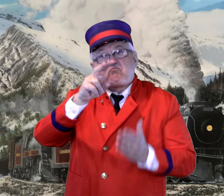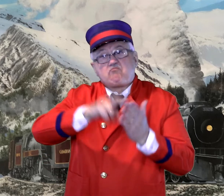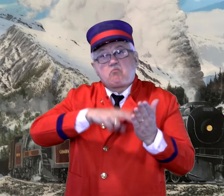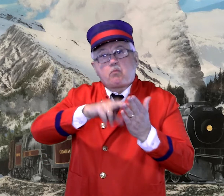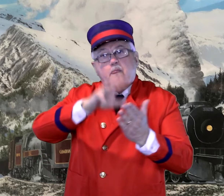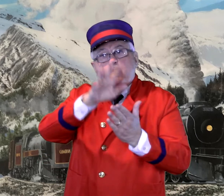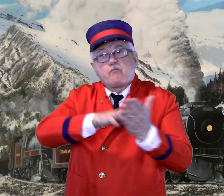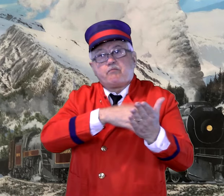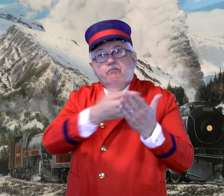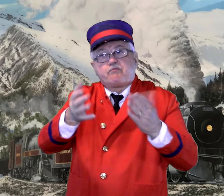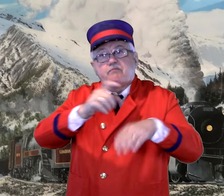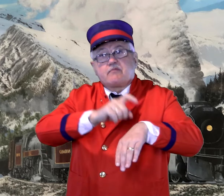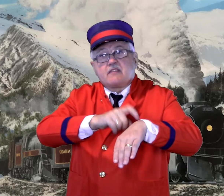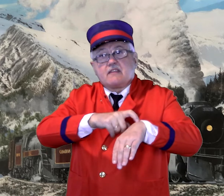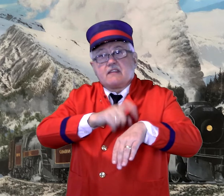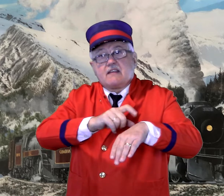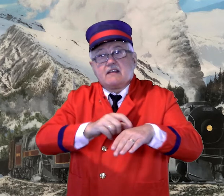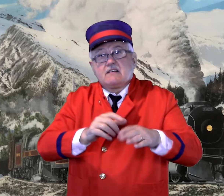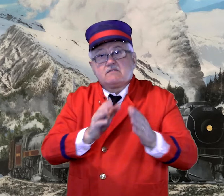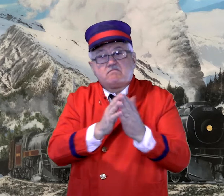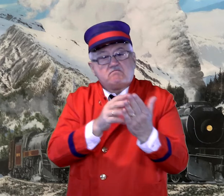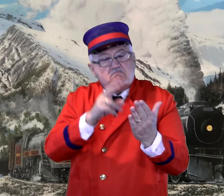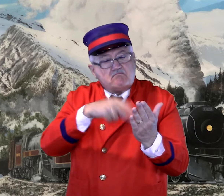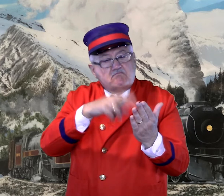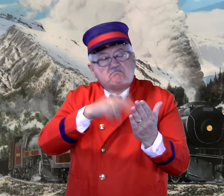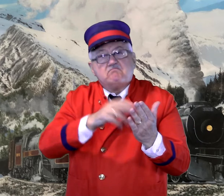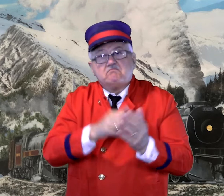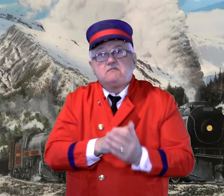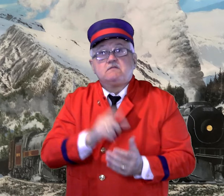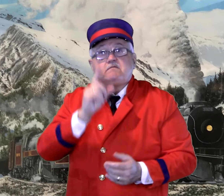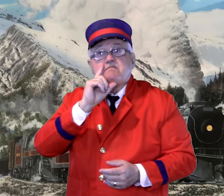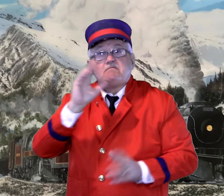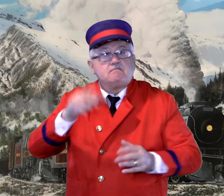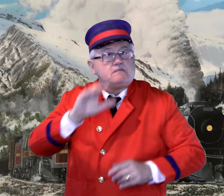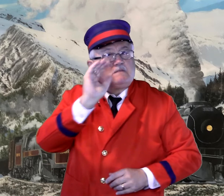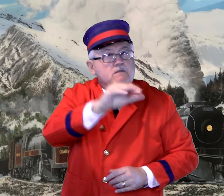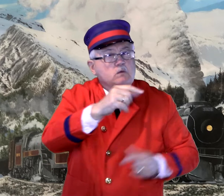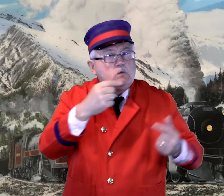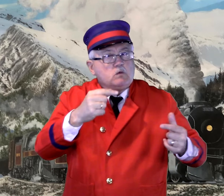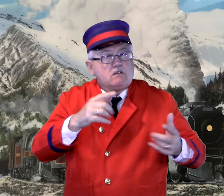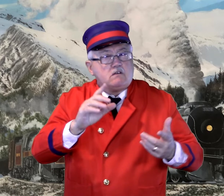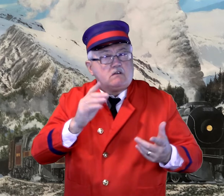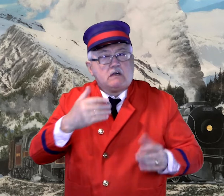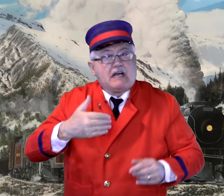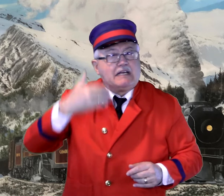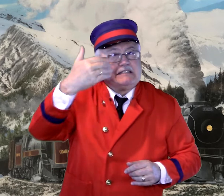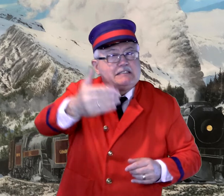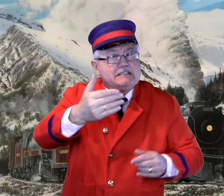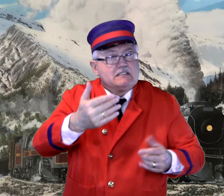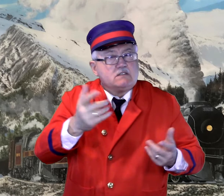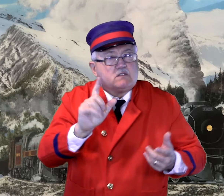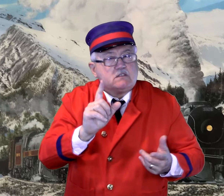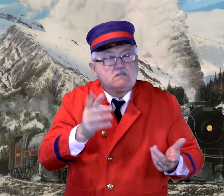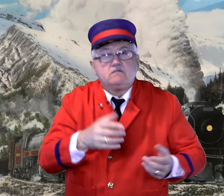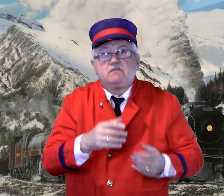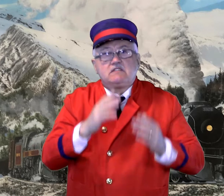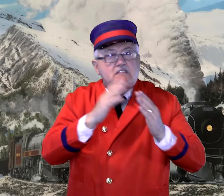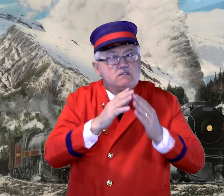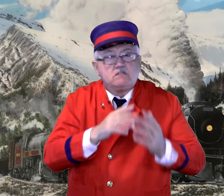quickly. One fellow passed time by looking at the train schedule. Other students got in the habit of asking him, where's the